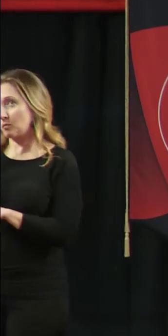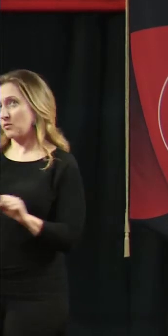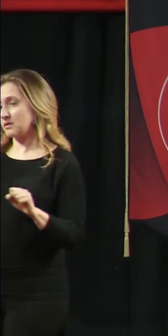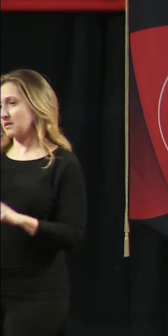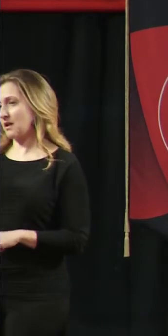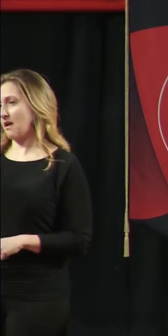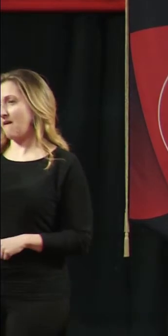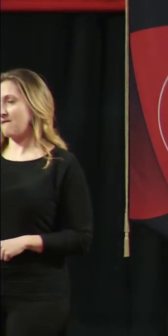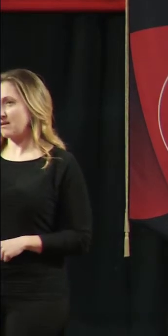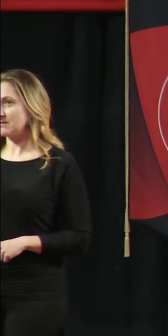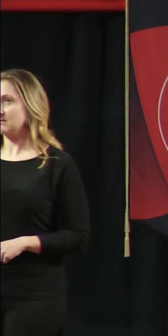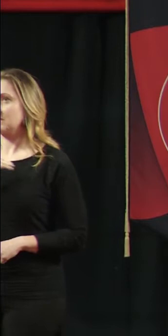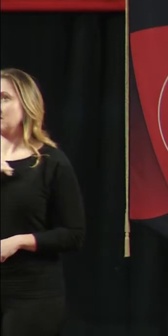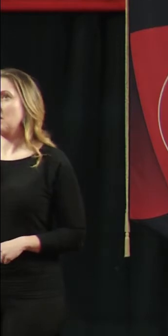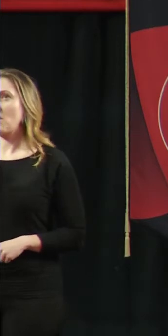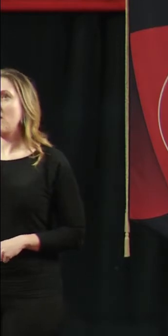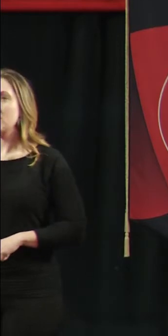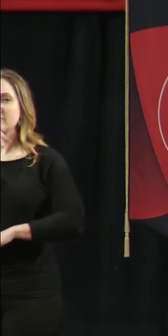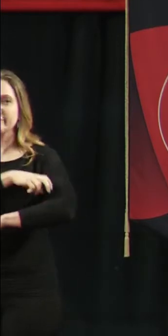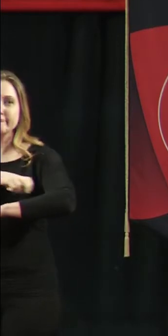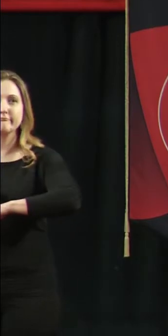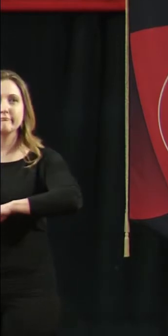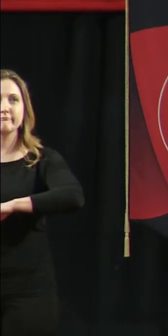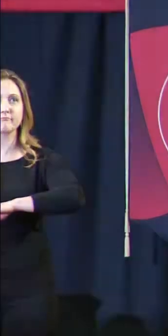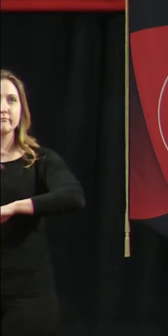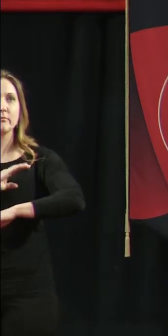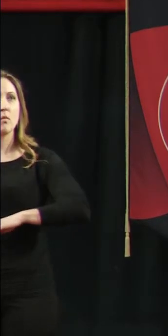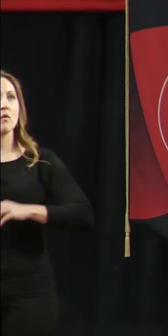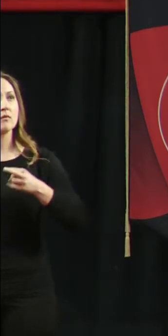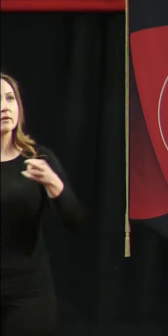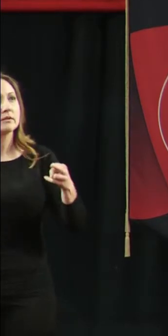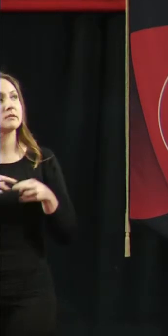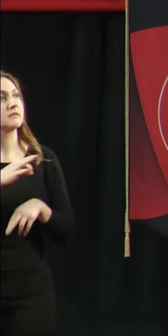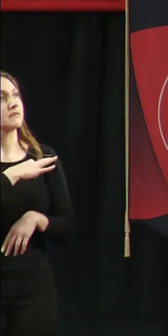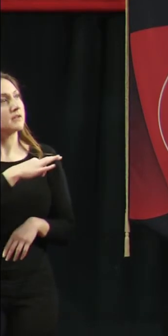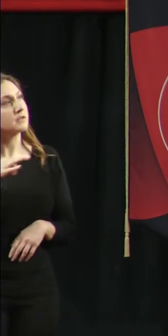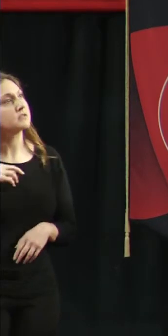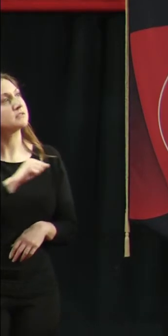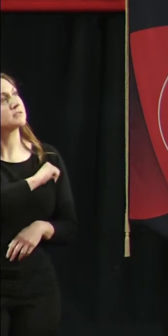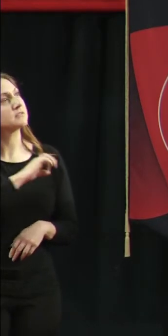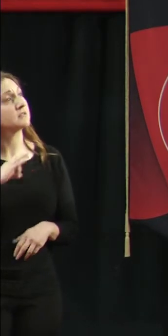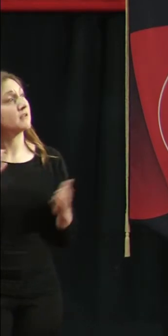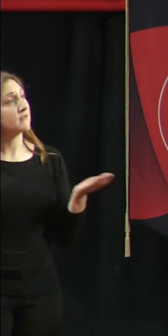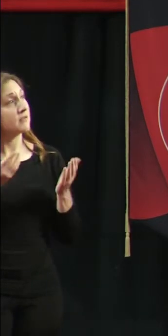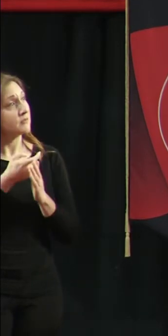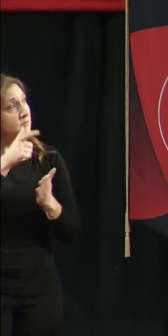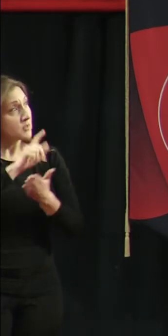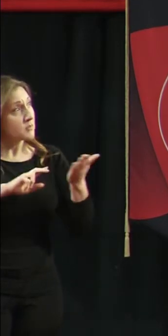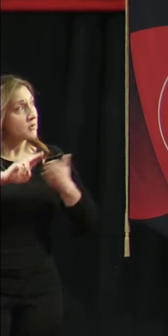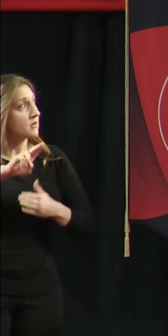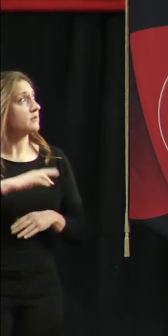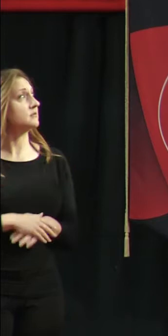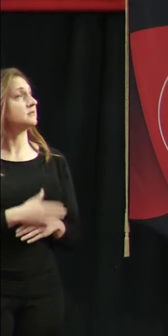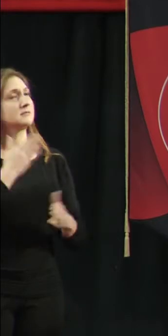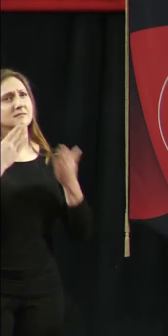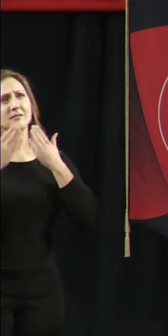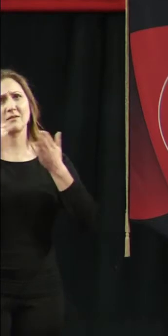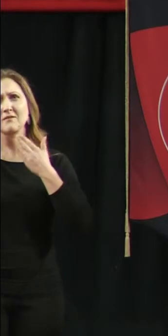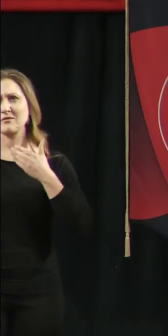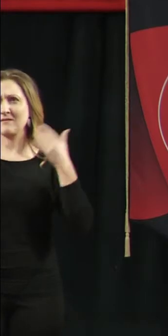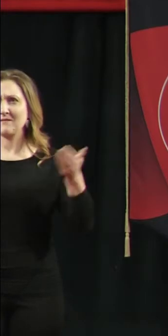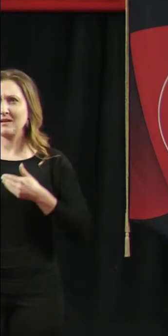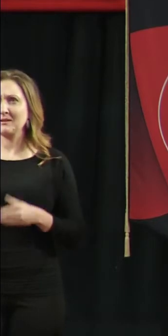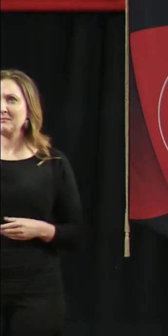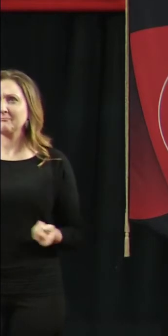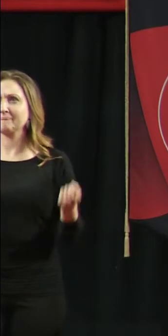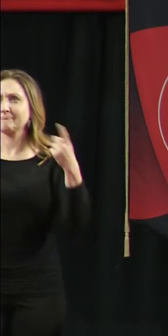Evans, members of the Board of Regents, and the faculty and staff here at Lamar, thank you for inviting me to